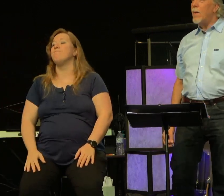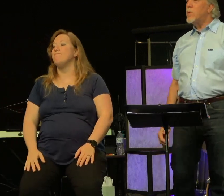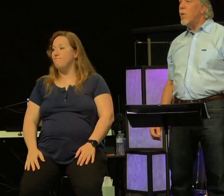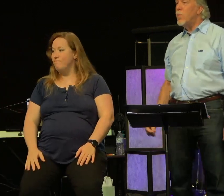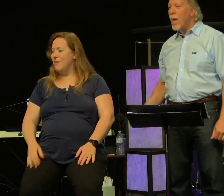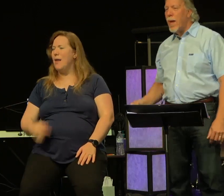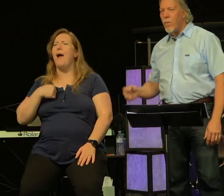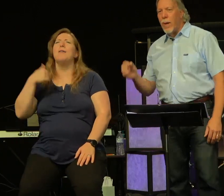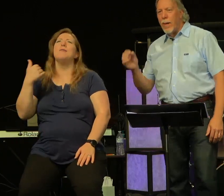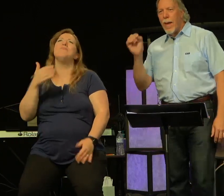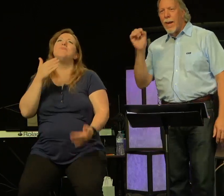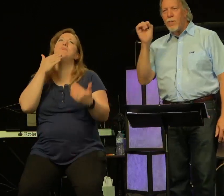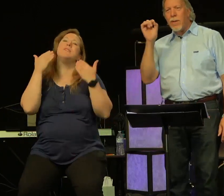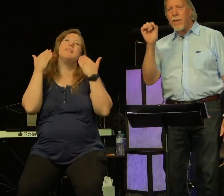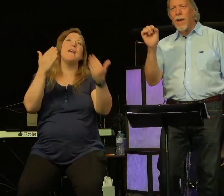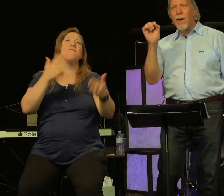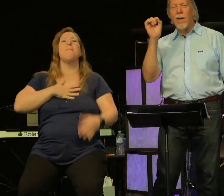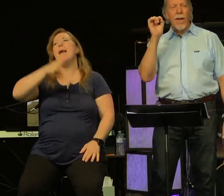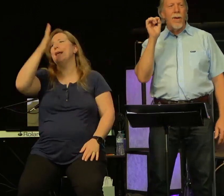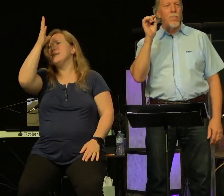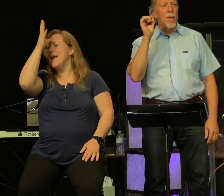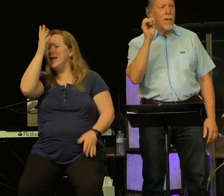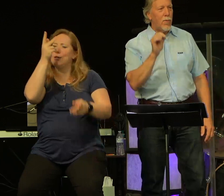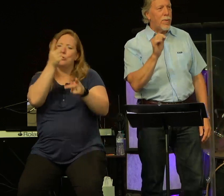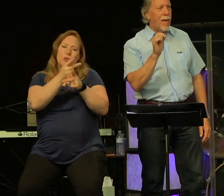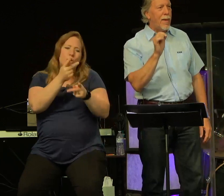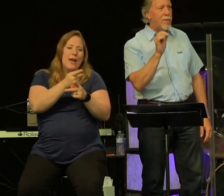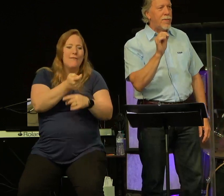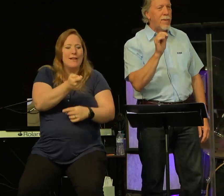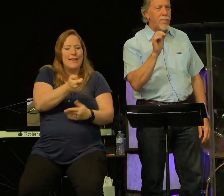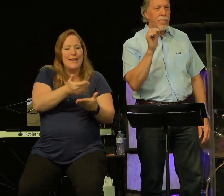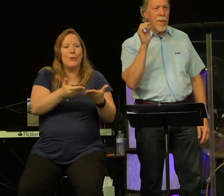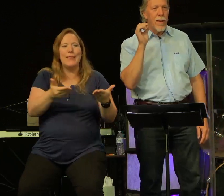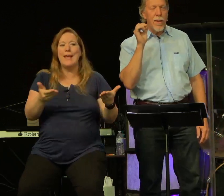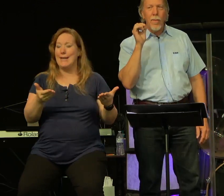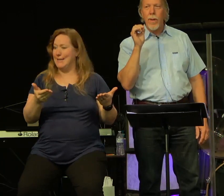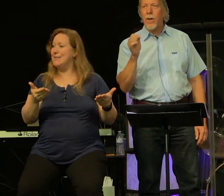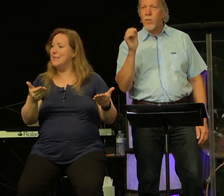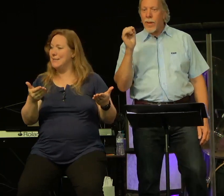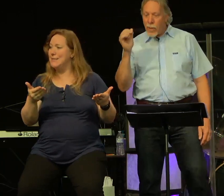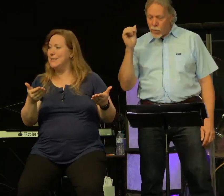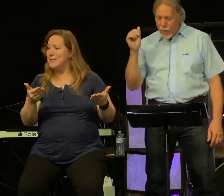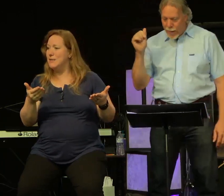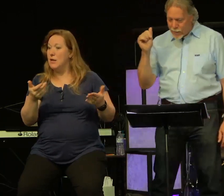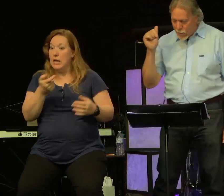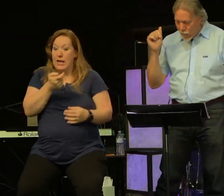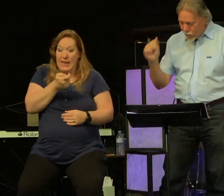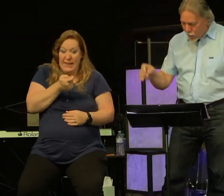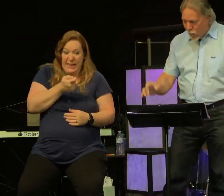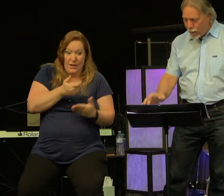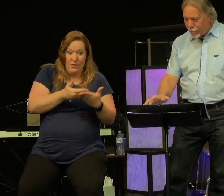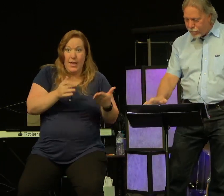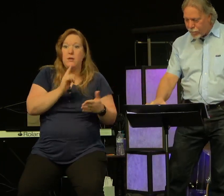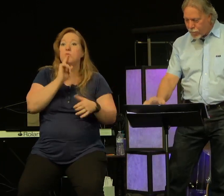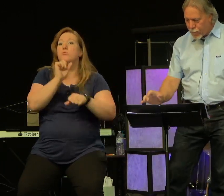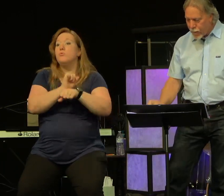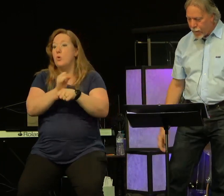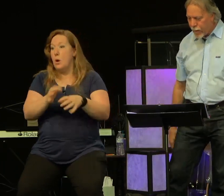And I'm so thankful that Daddy took care of the little things, because little things are